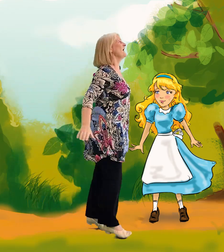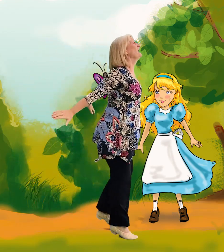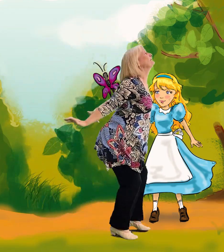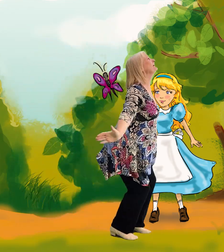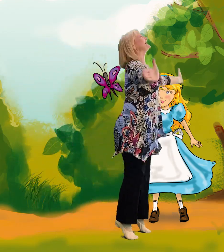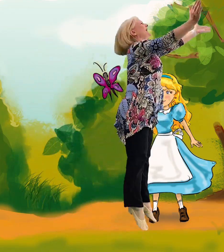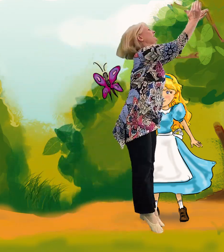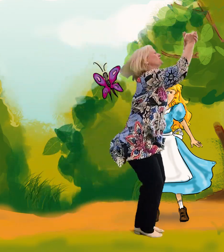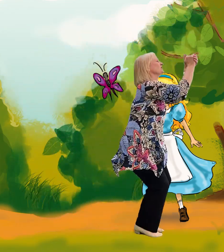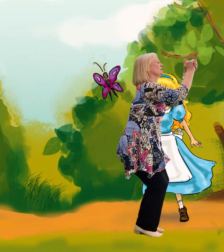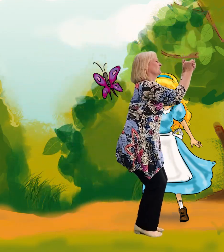Big catch.